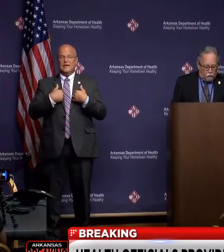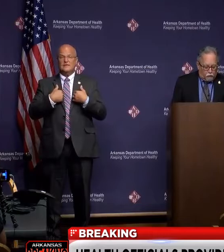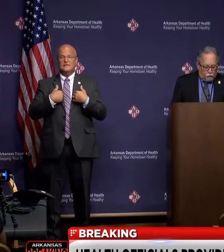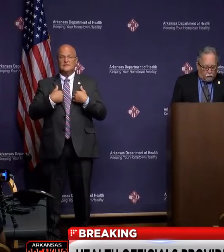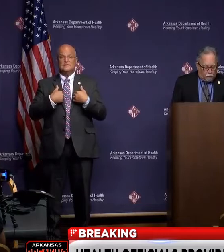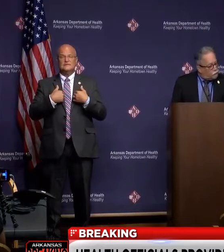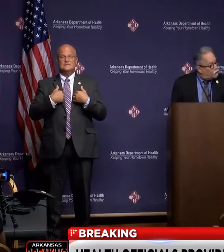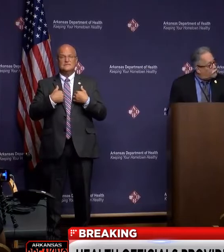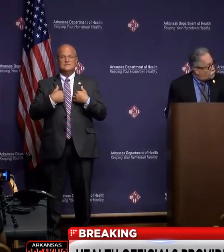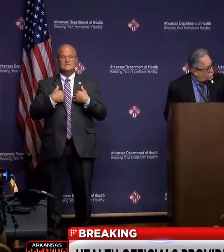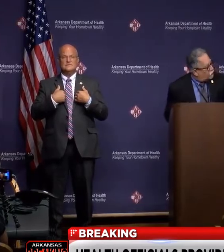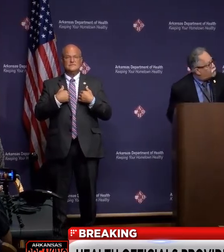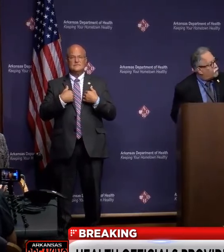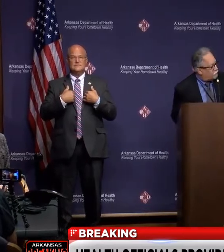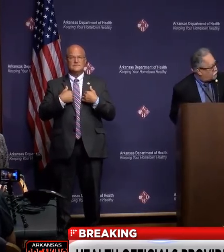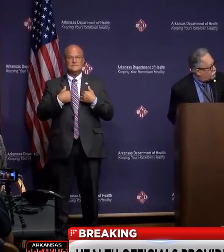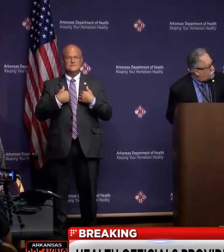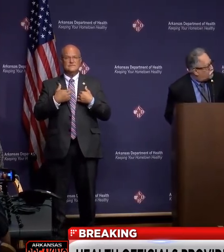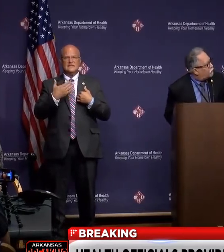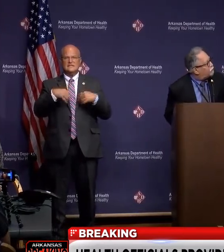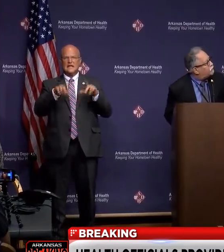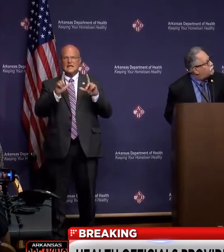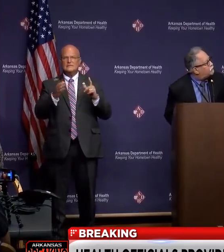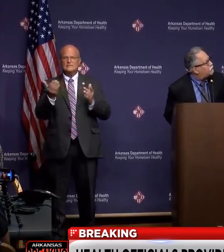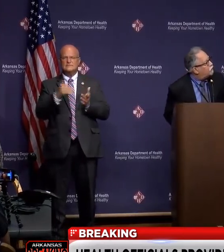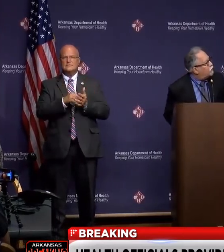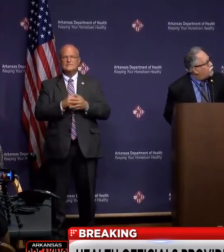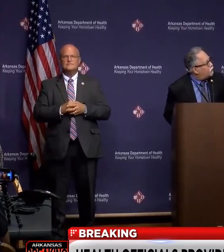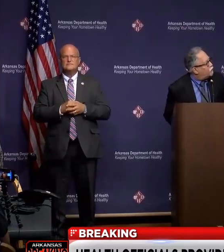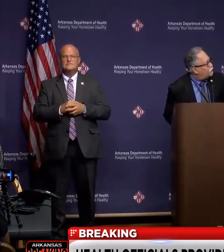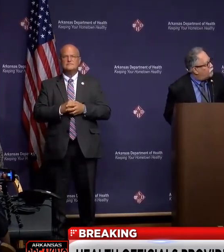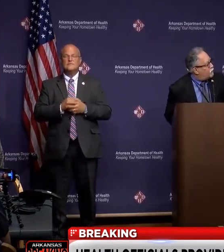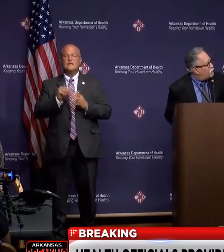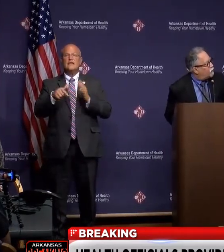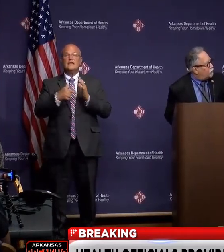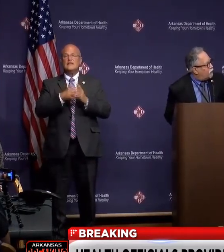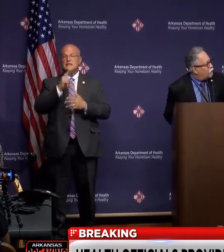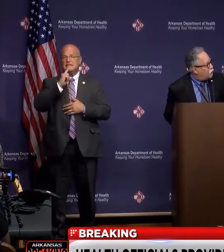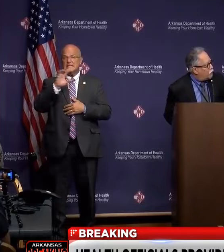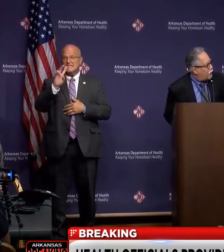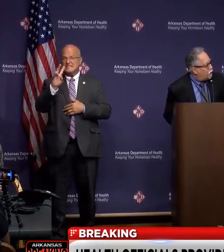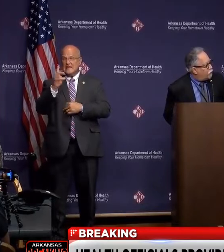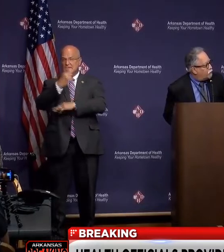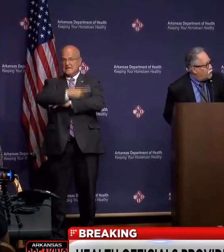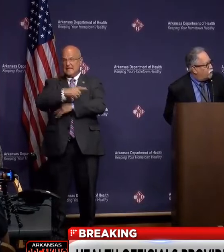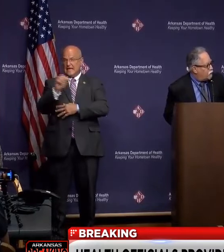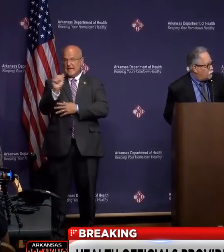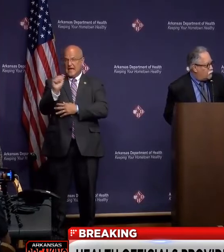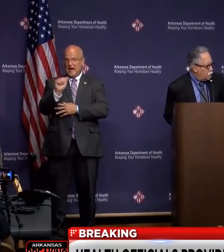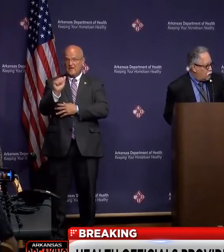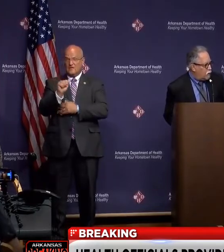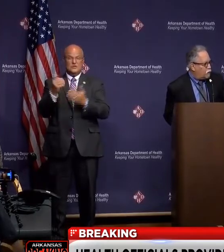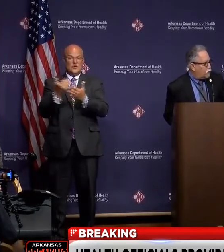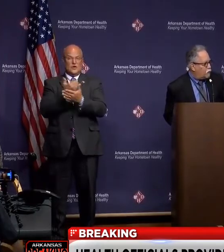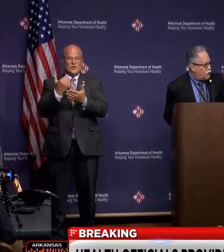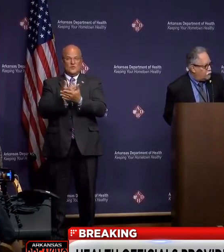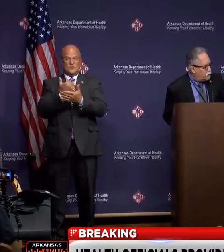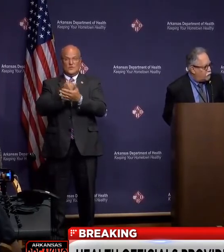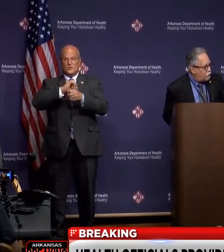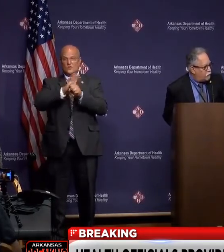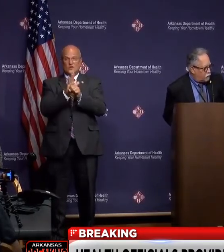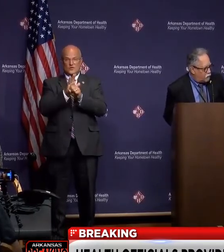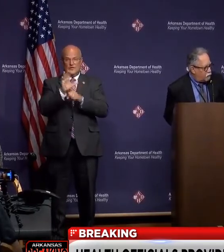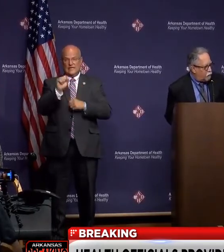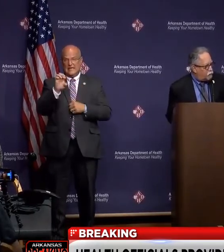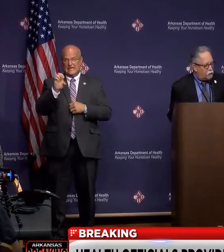of, next slide, please. This is the 7-day rolling average of new COVID cases